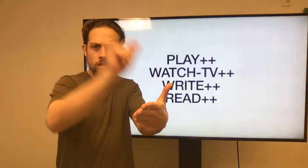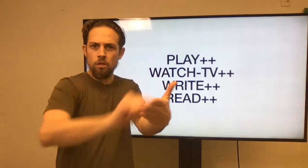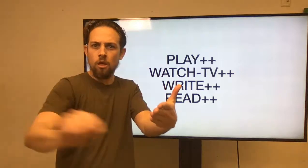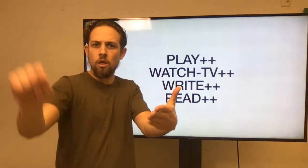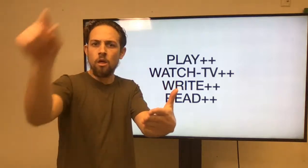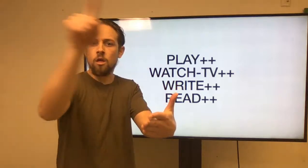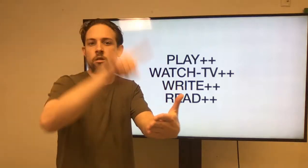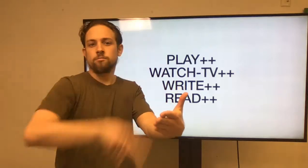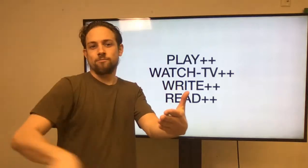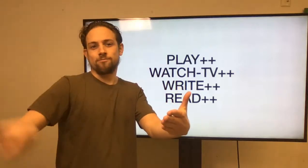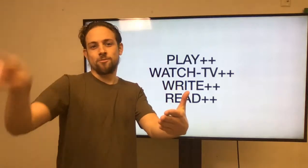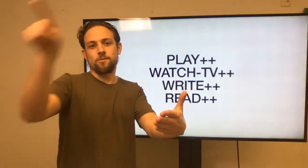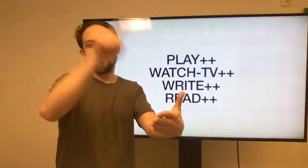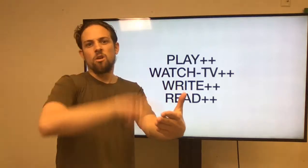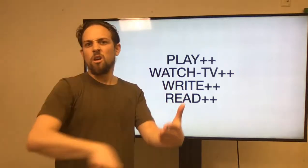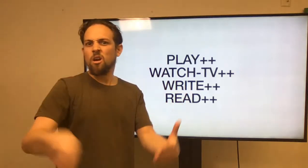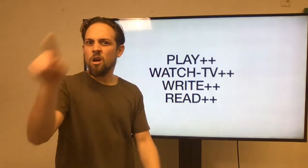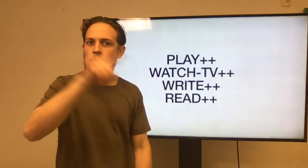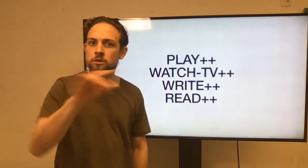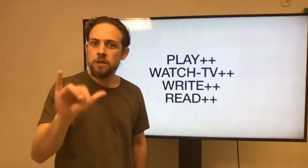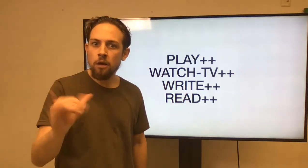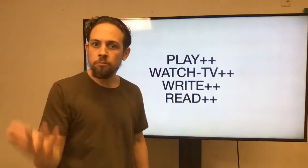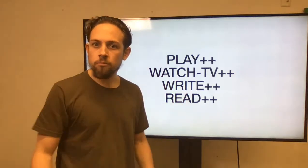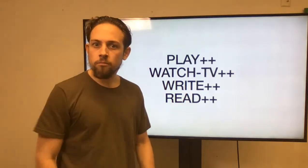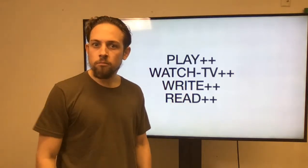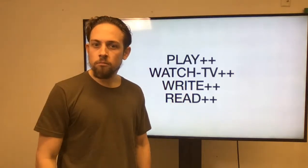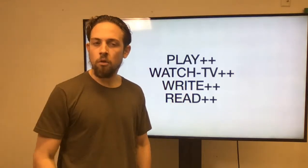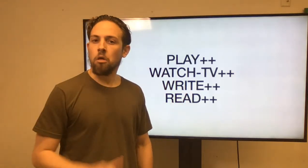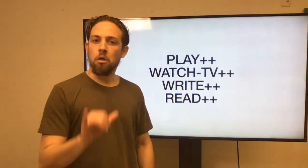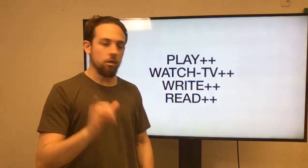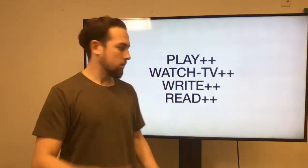Notice that movement is that same circular pattern that we saw before.